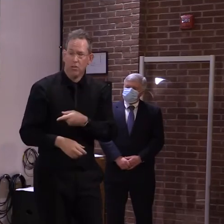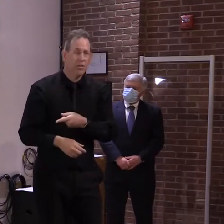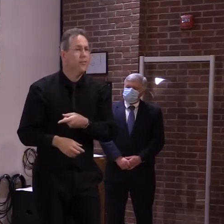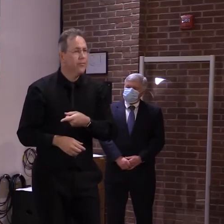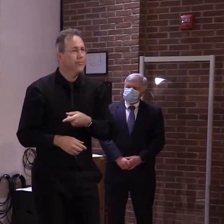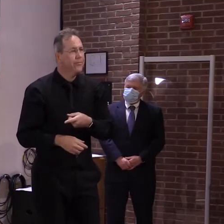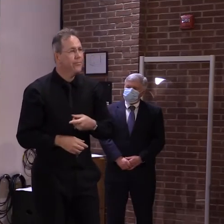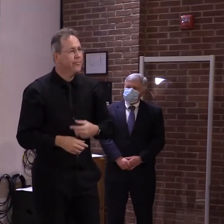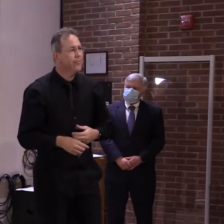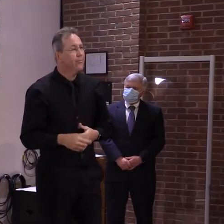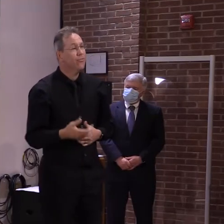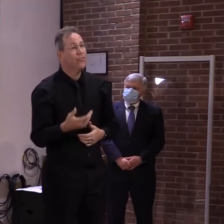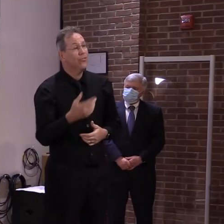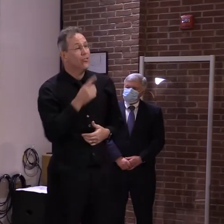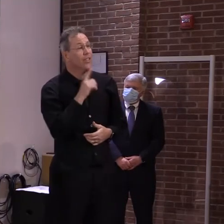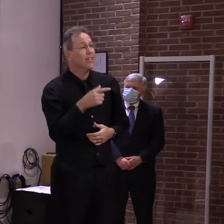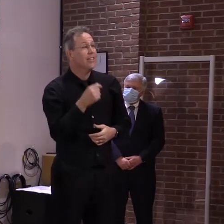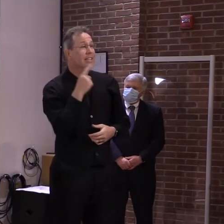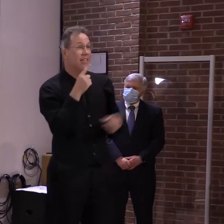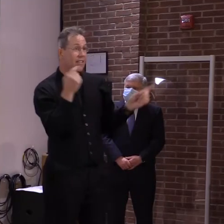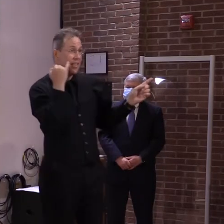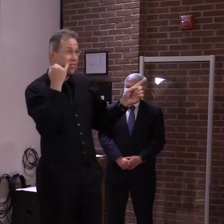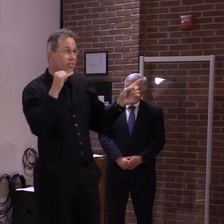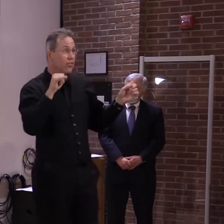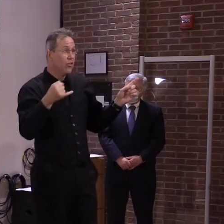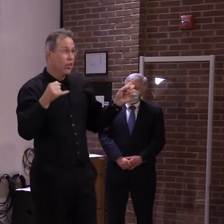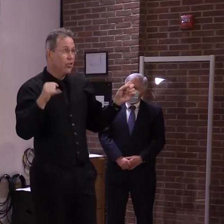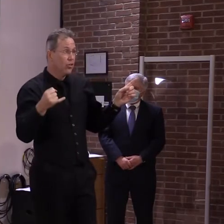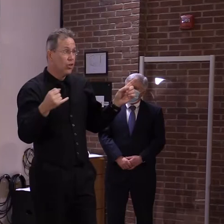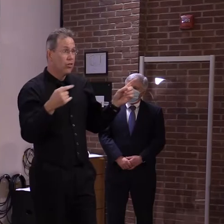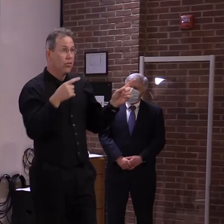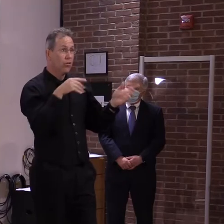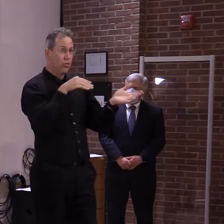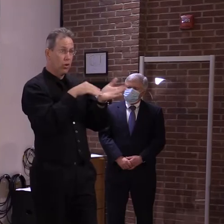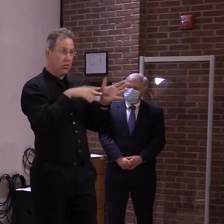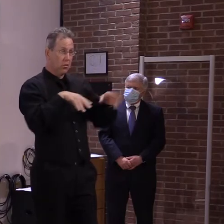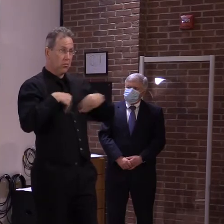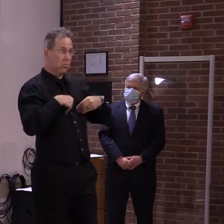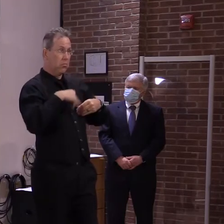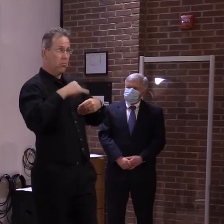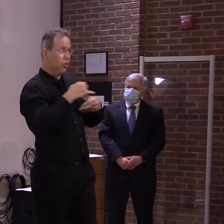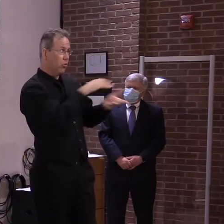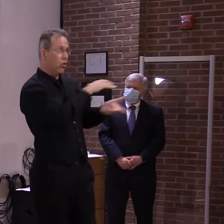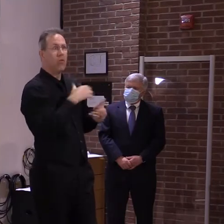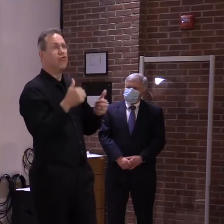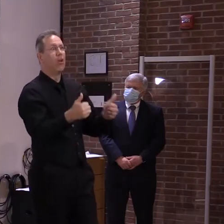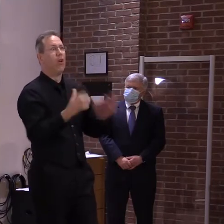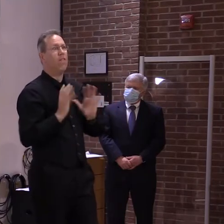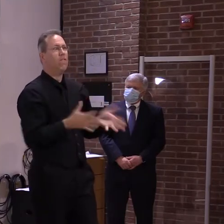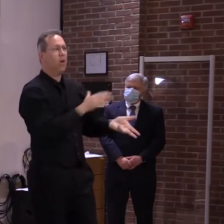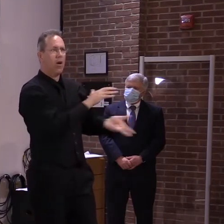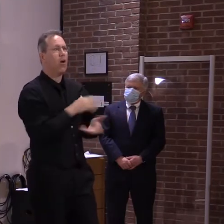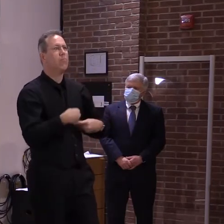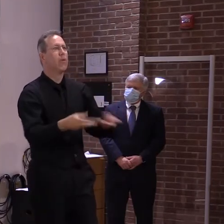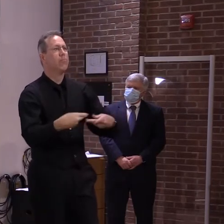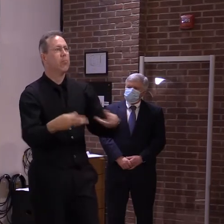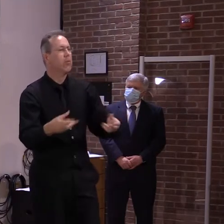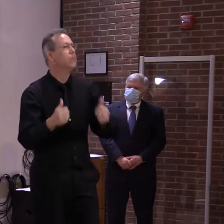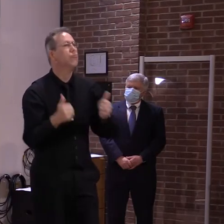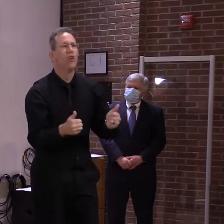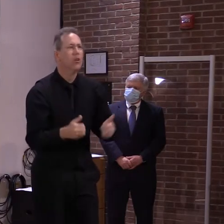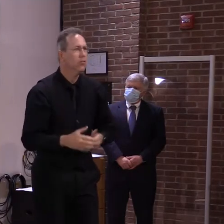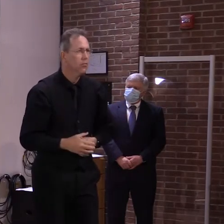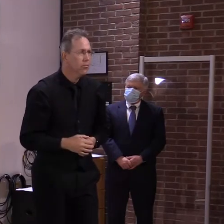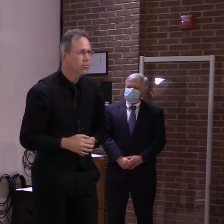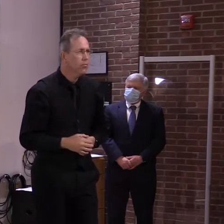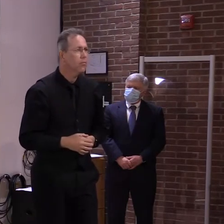that, the Johnson & Johnson, I think that would be easier. And the supply, we're hearing that the supply